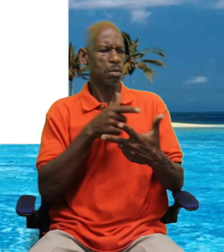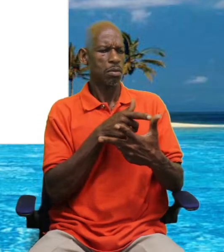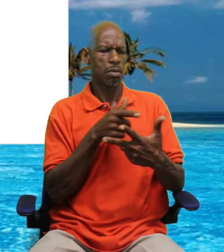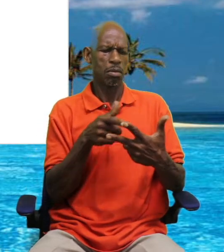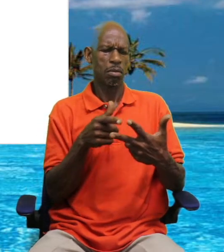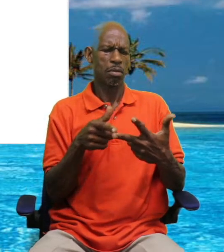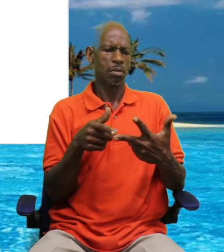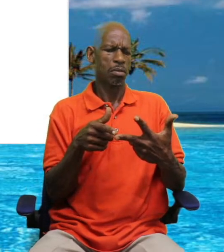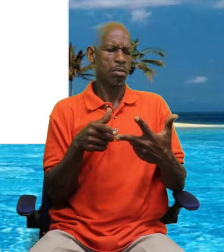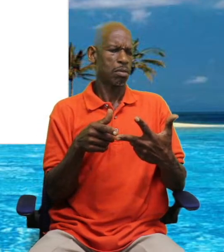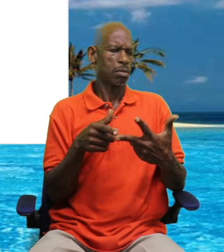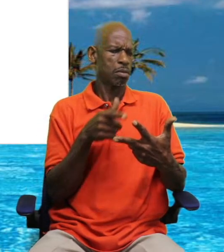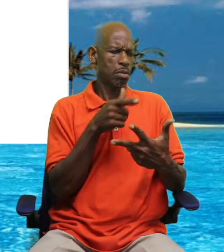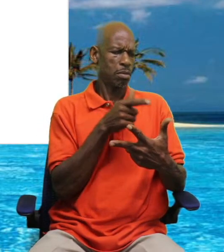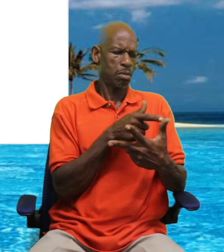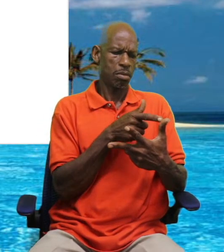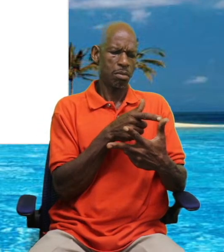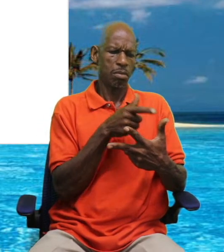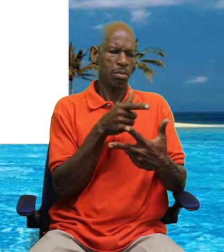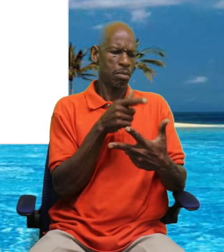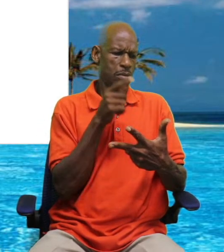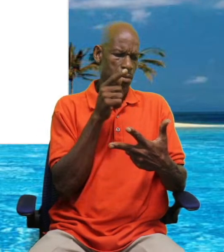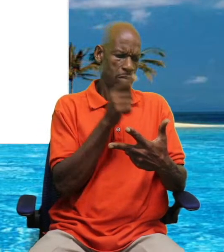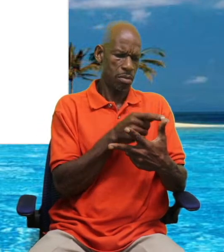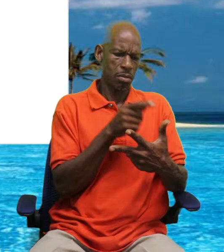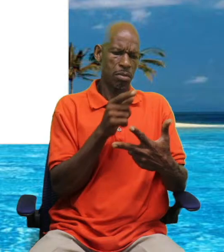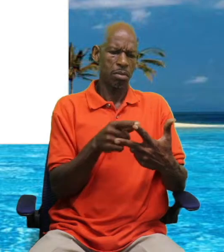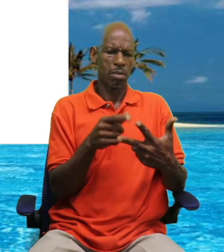So underline the subject of the sentence.